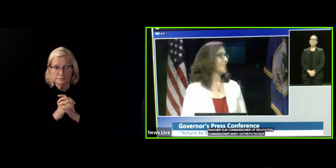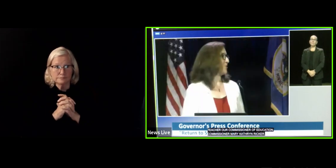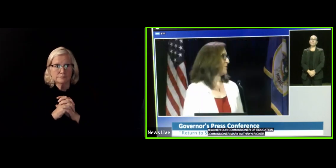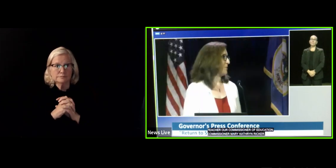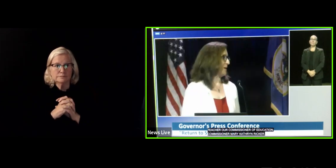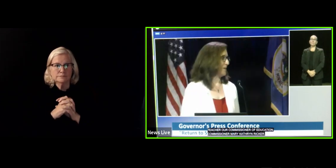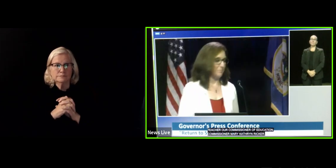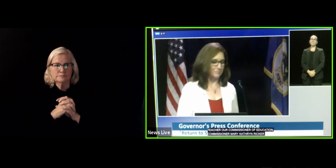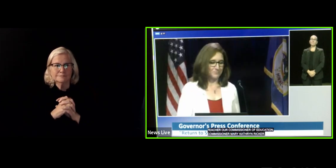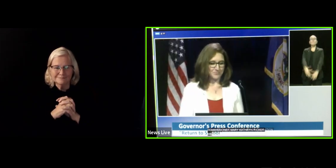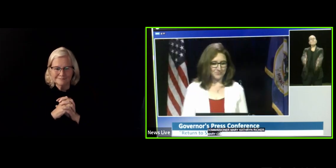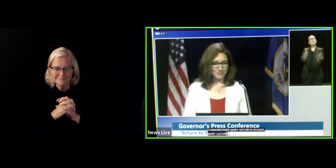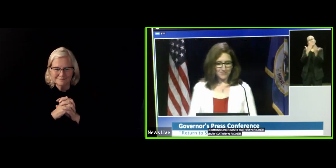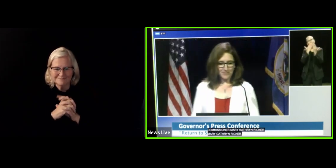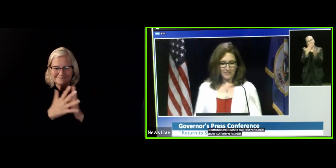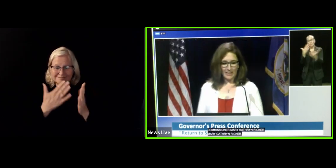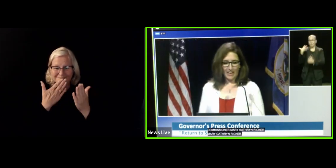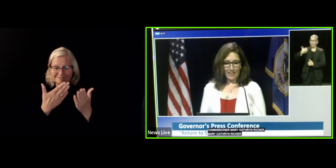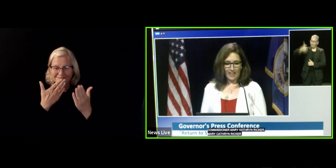Thank you, Commissioner Malcolm.